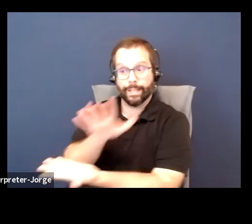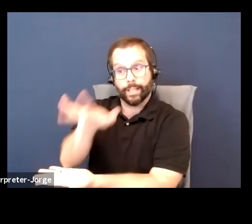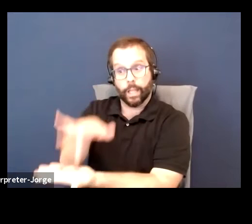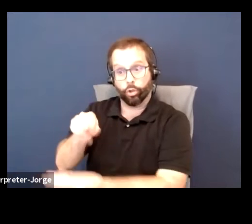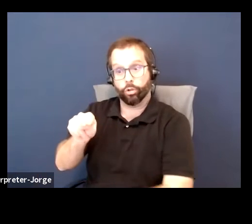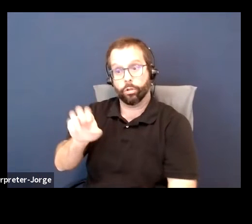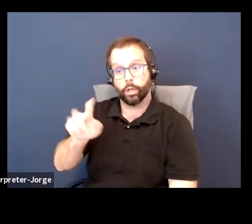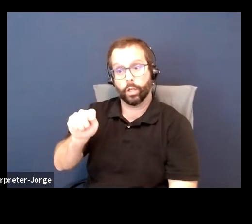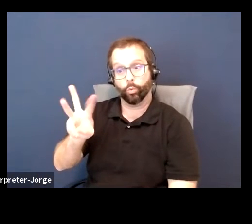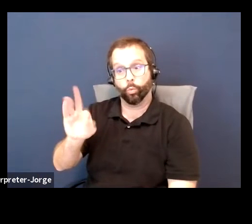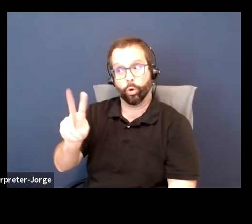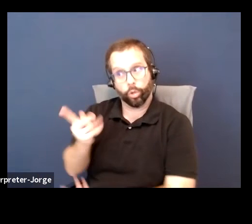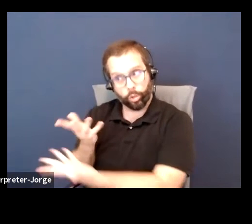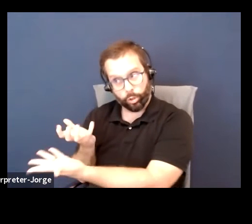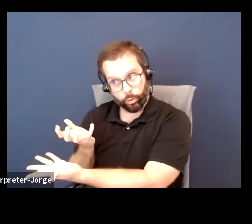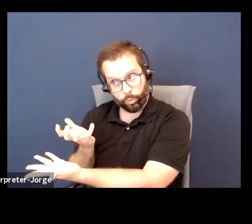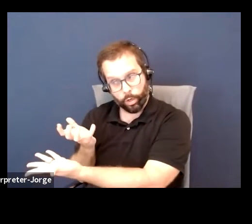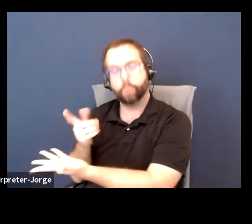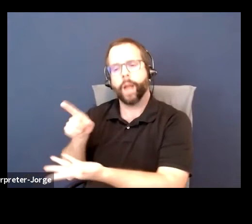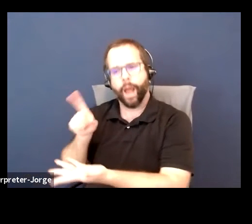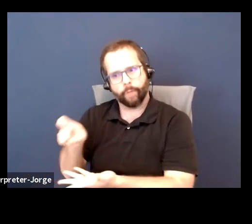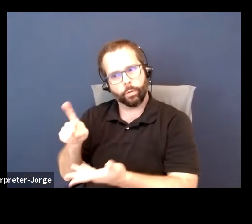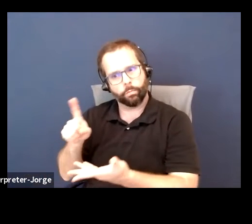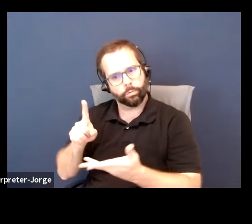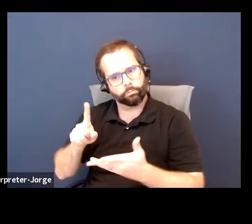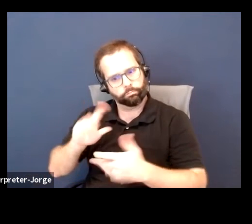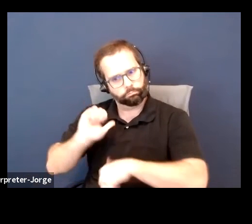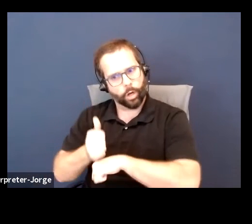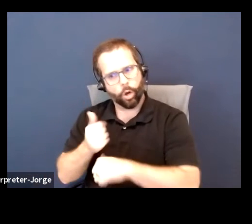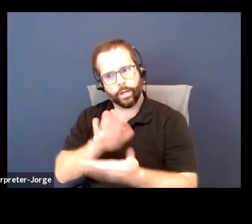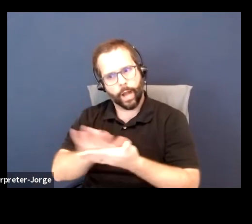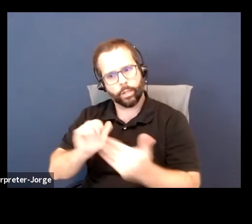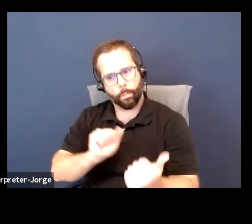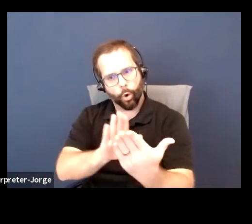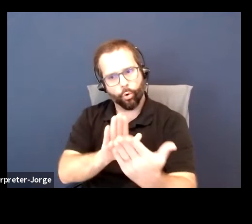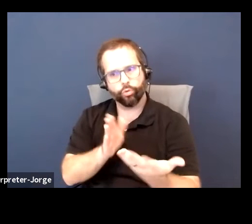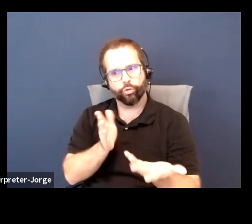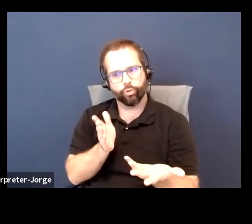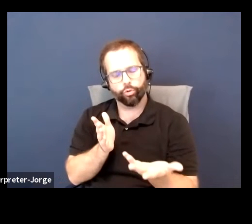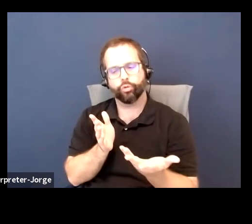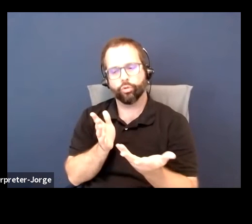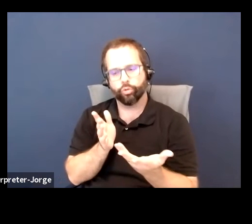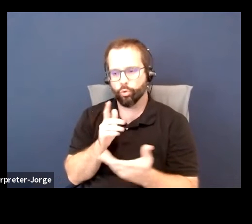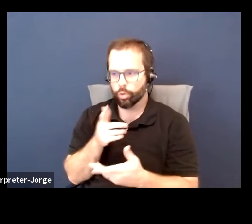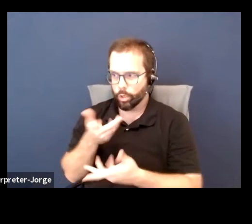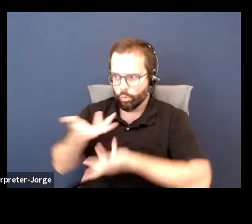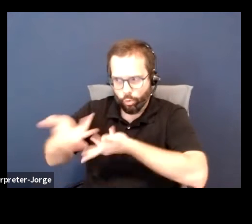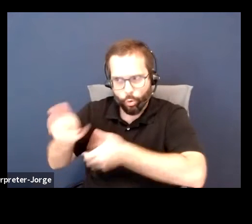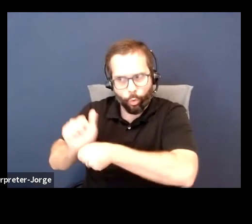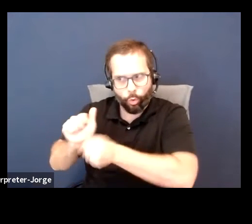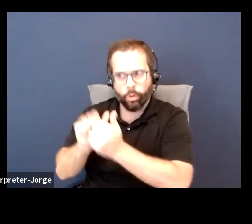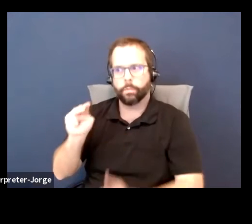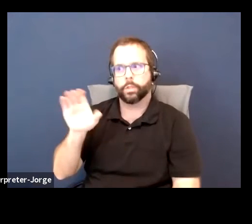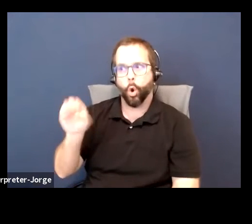good organized approach to working with the MCOs so that they can provide